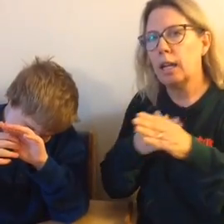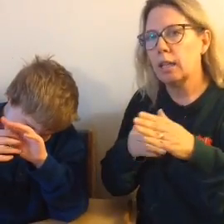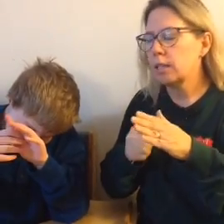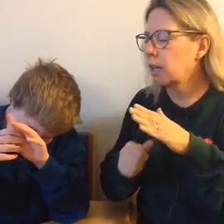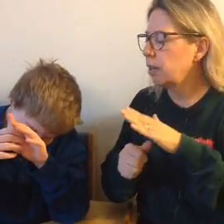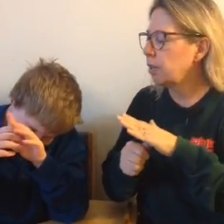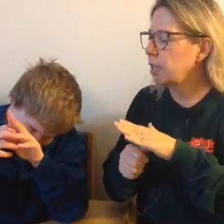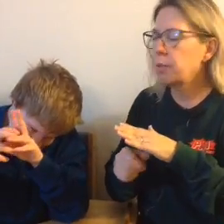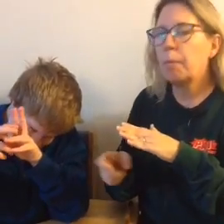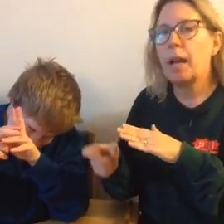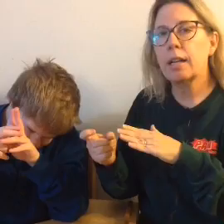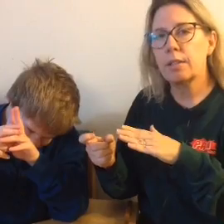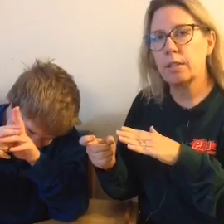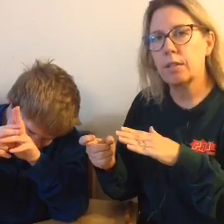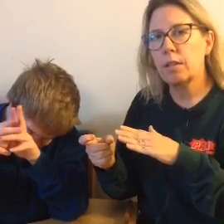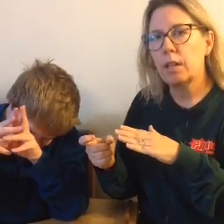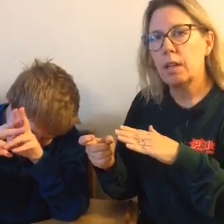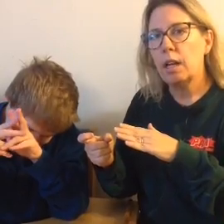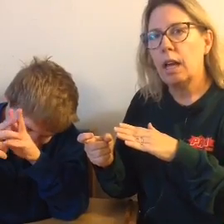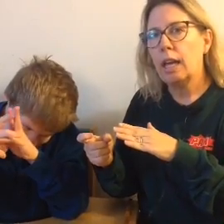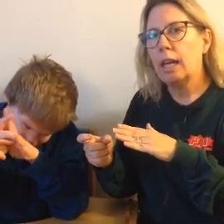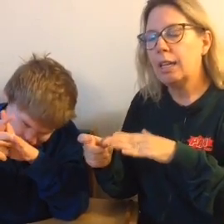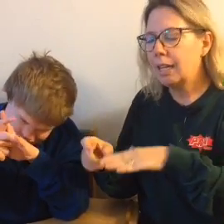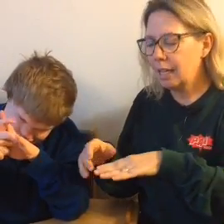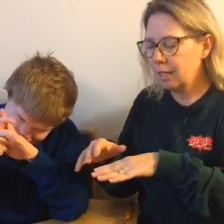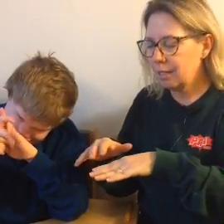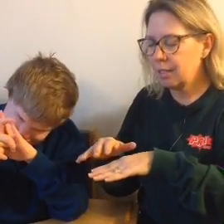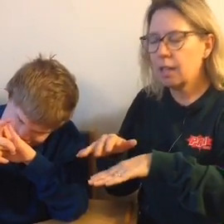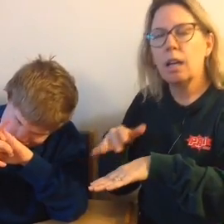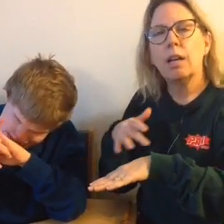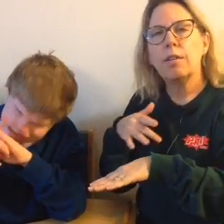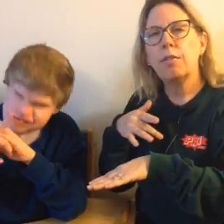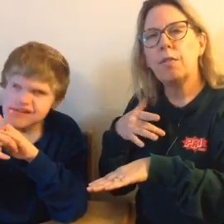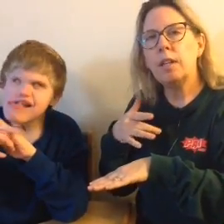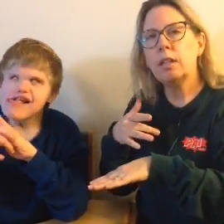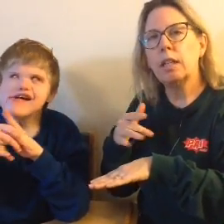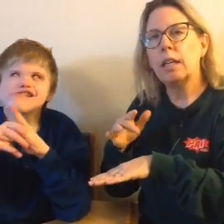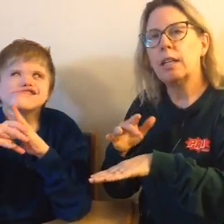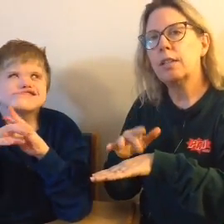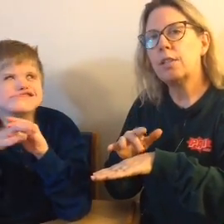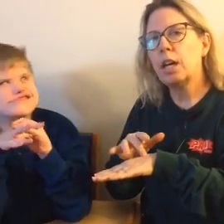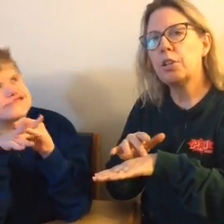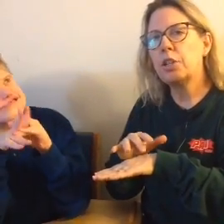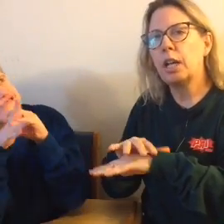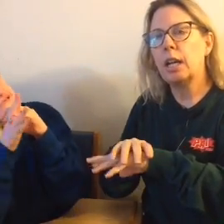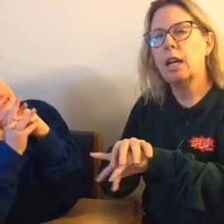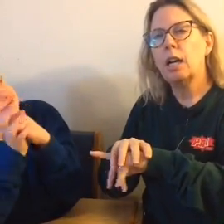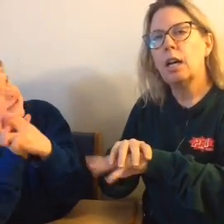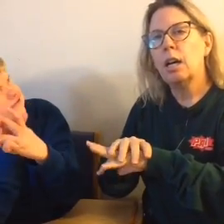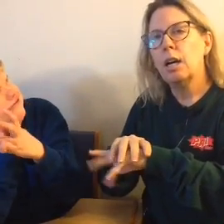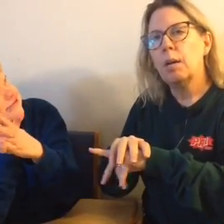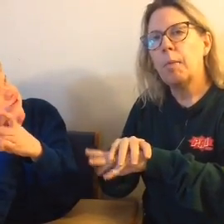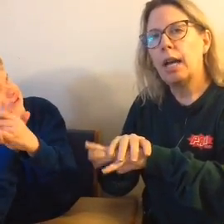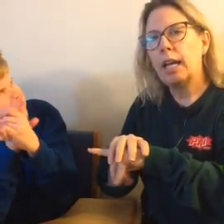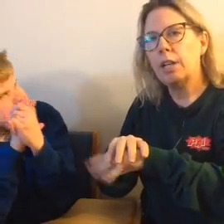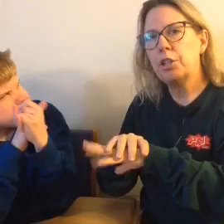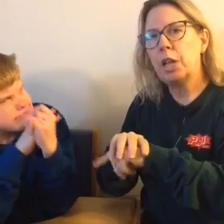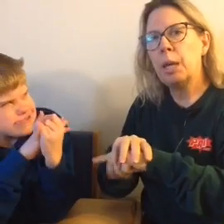hands underneath Max's and he is feeling, he's touching my hand shapes,